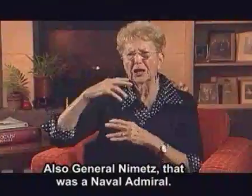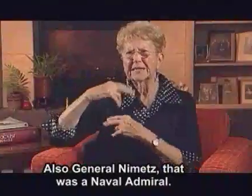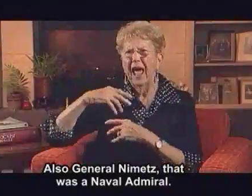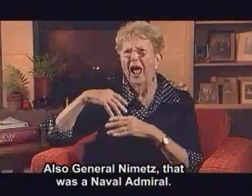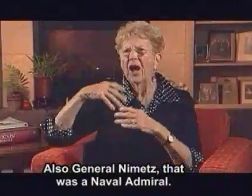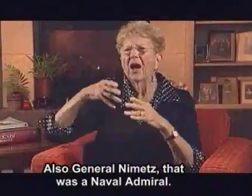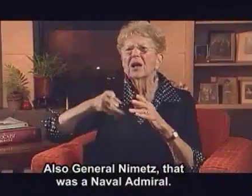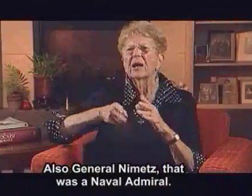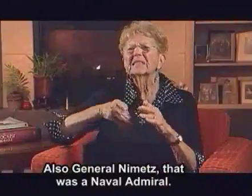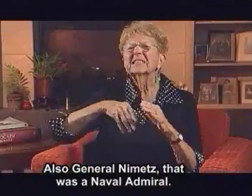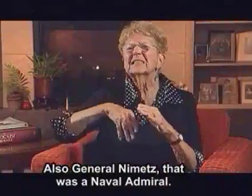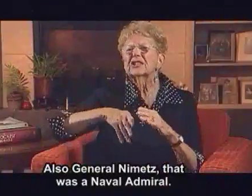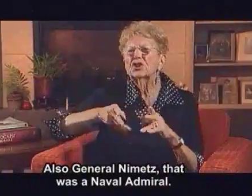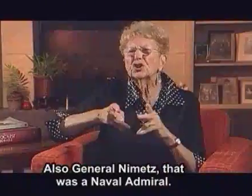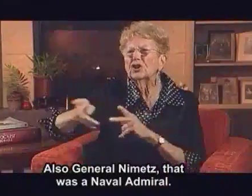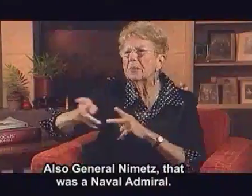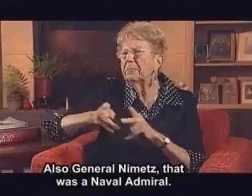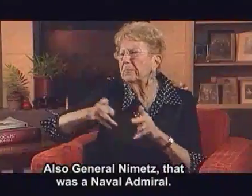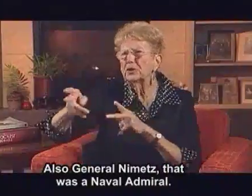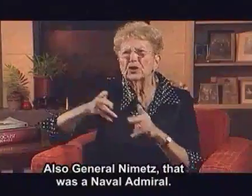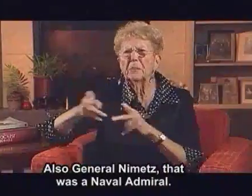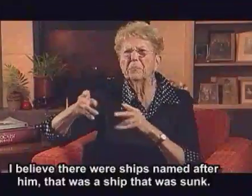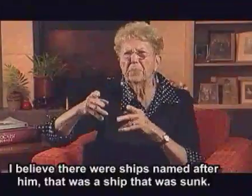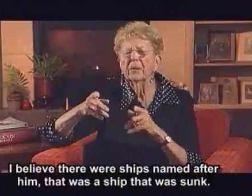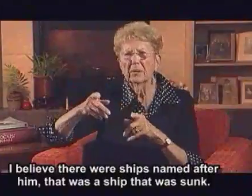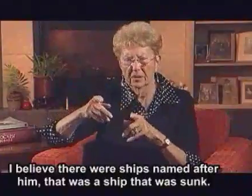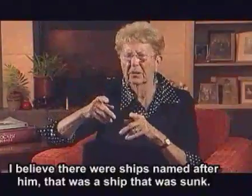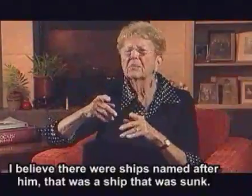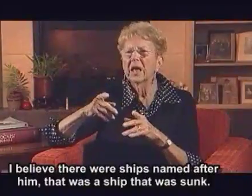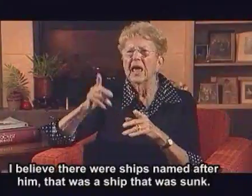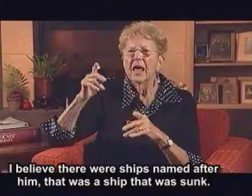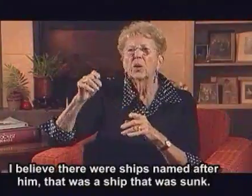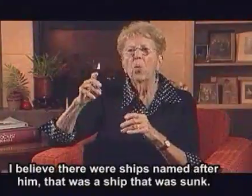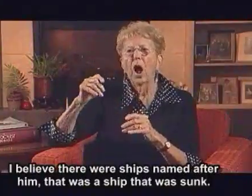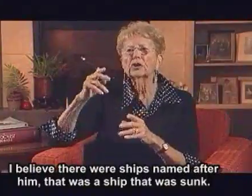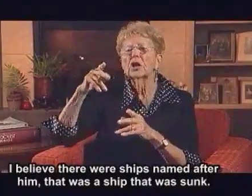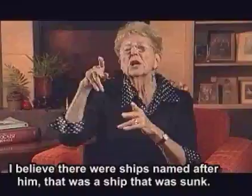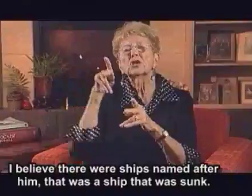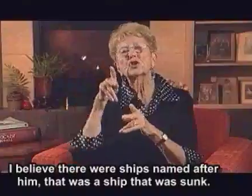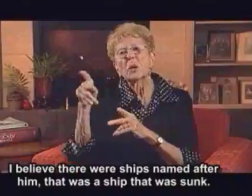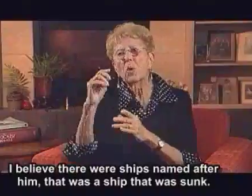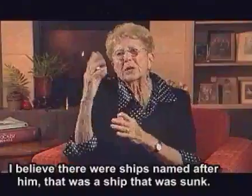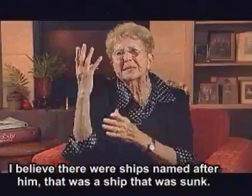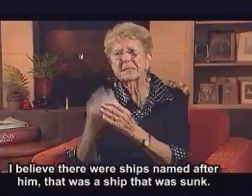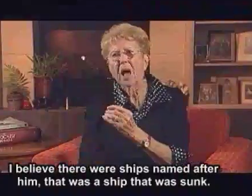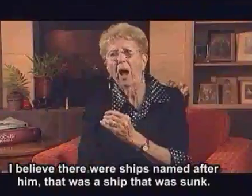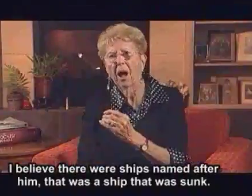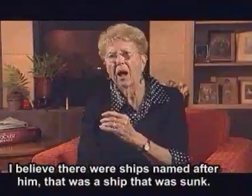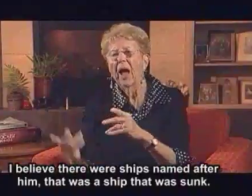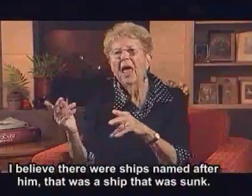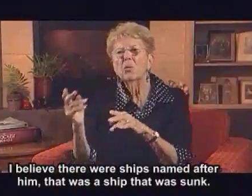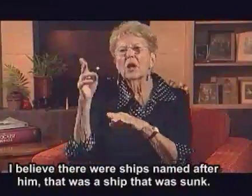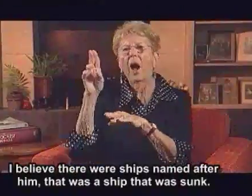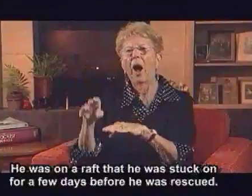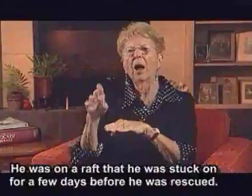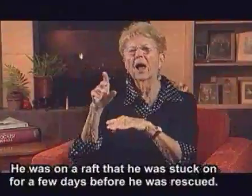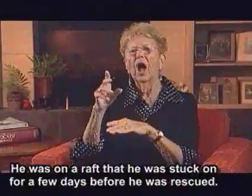that was a naval admiral. I believe there were ships named after him. That was a ship that was sunk.